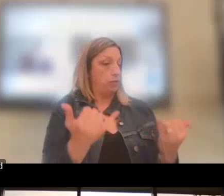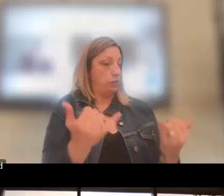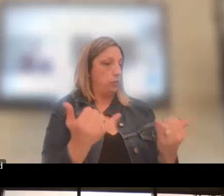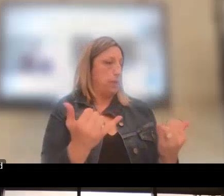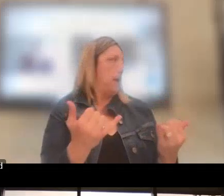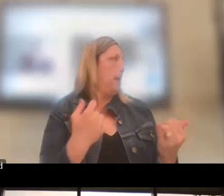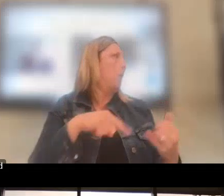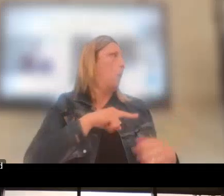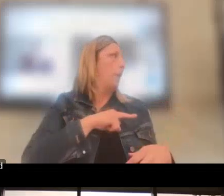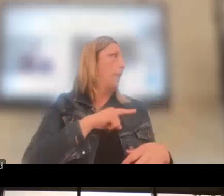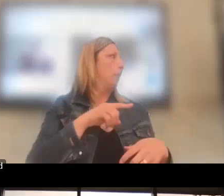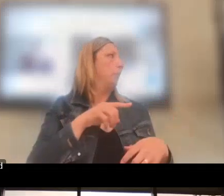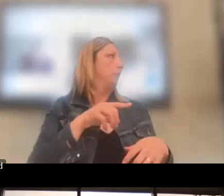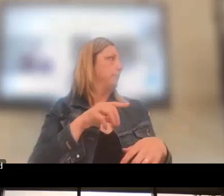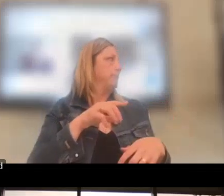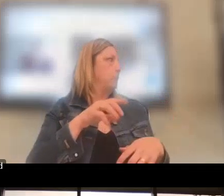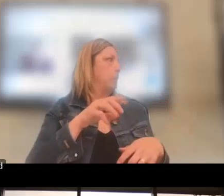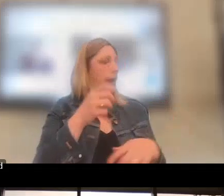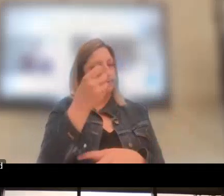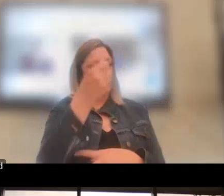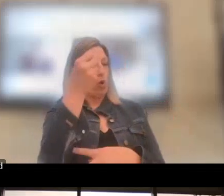after,